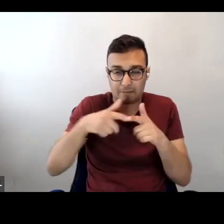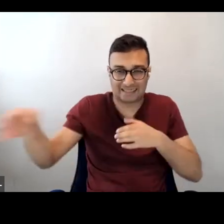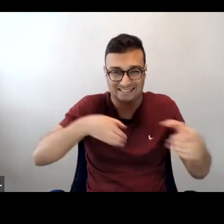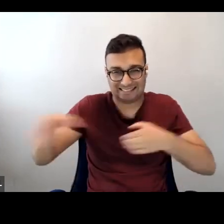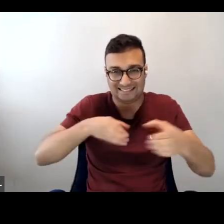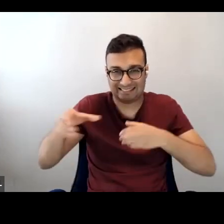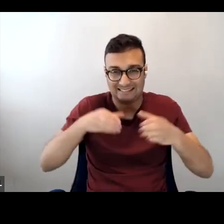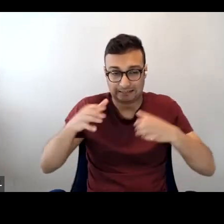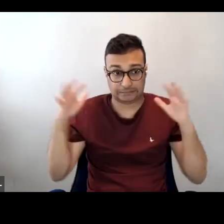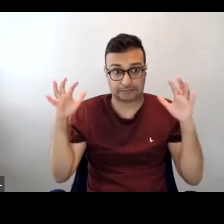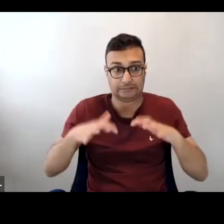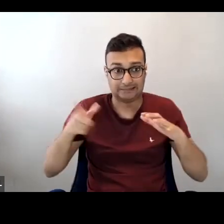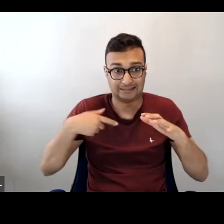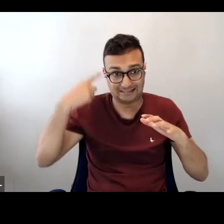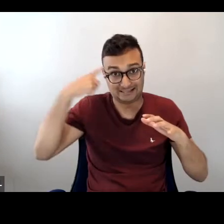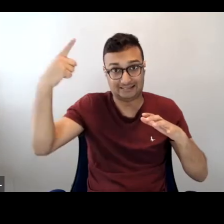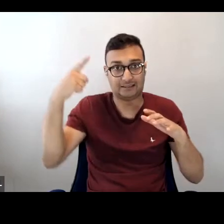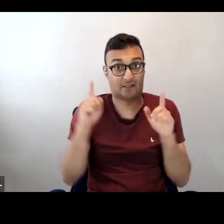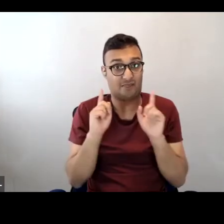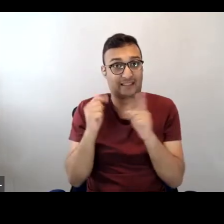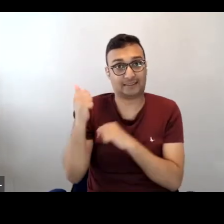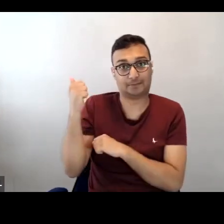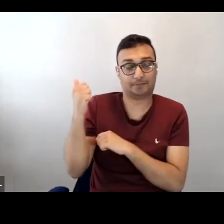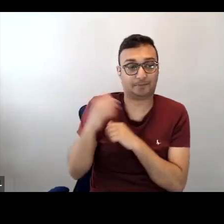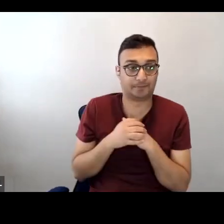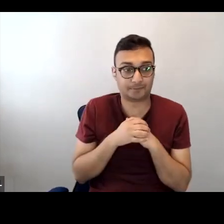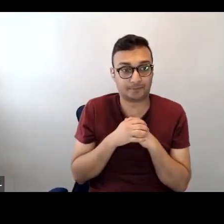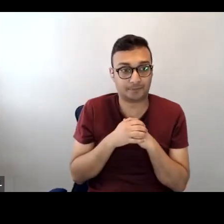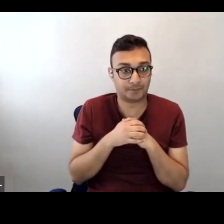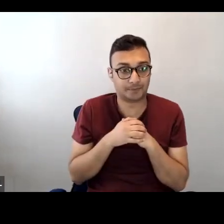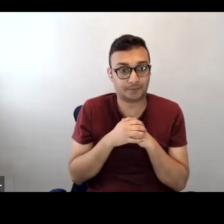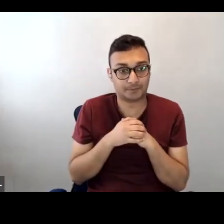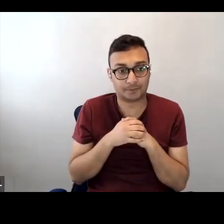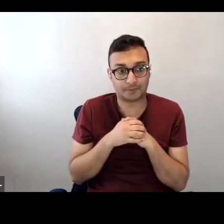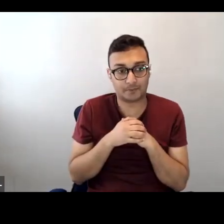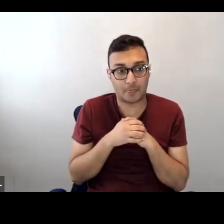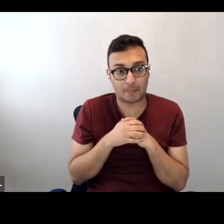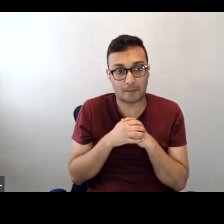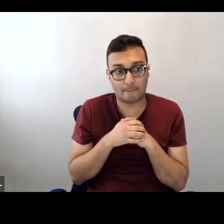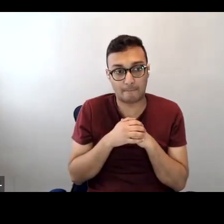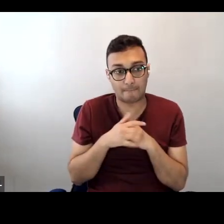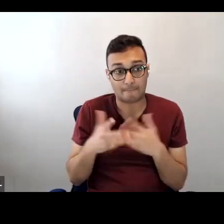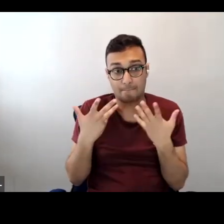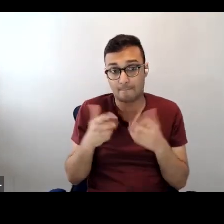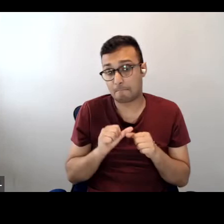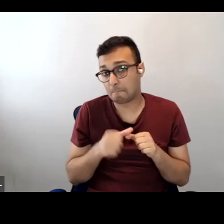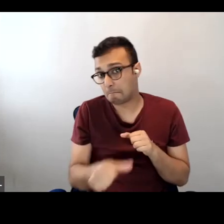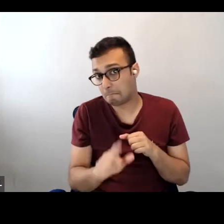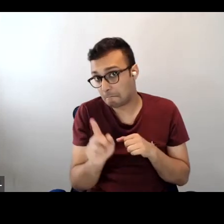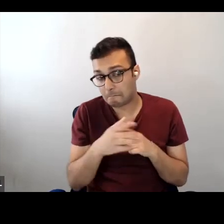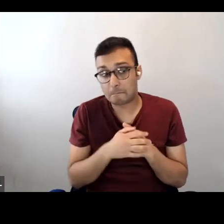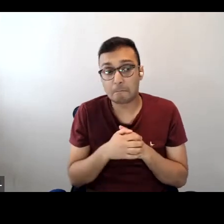come up with this one. So currently, our next step is that ministry is